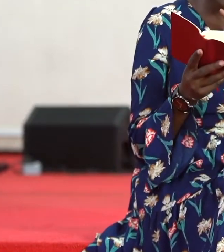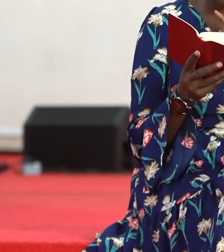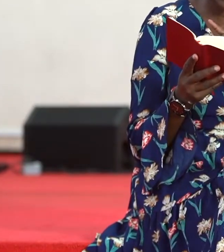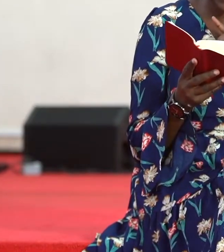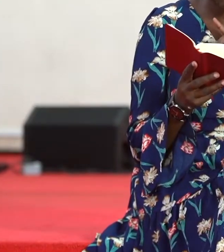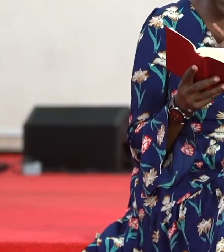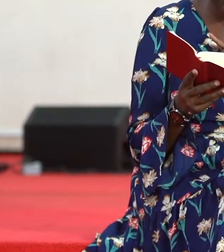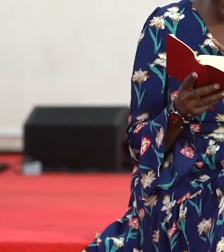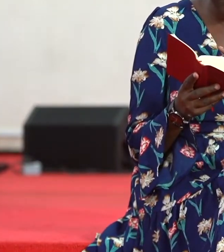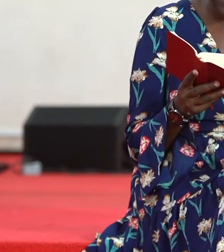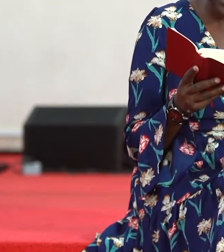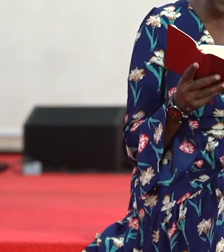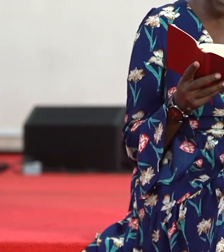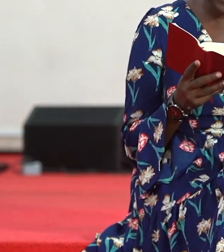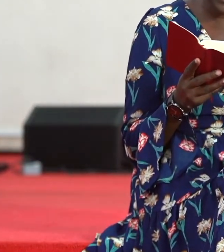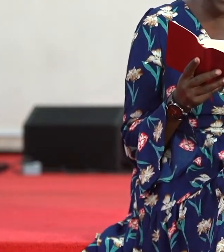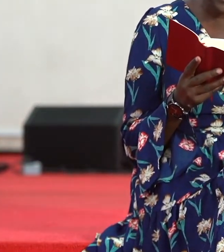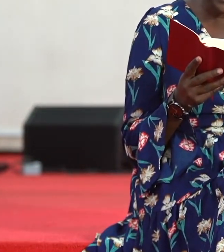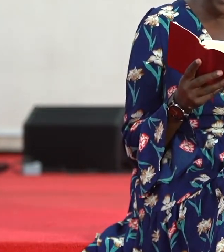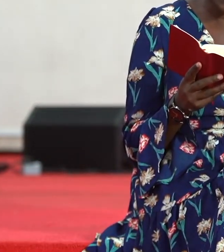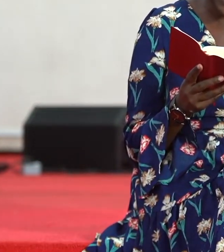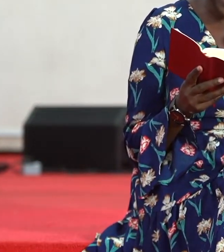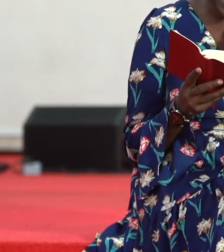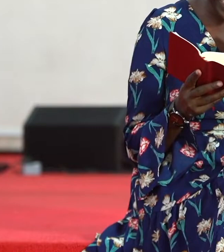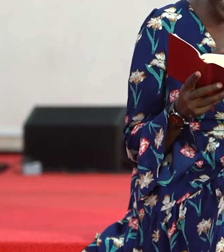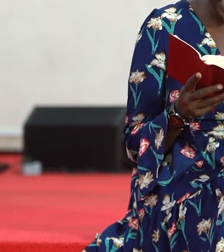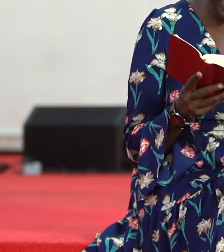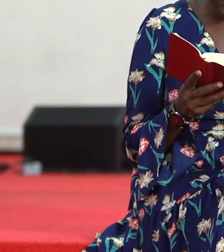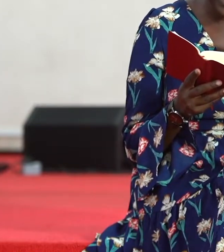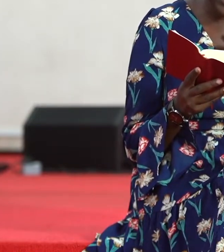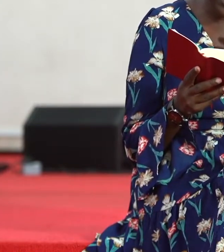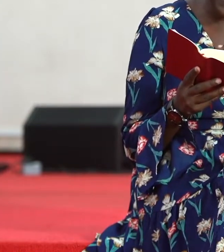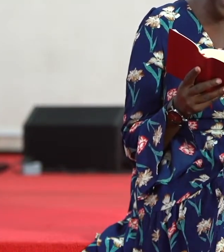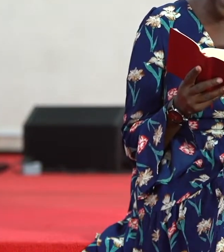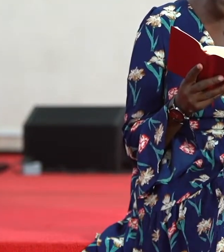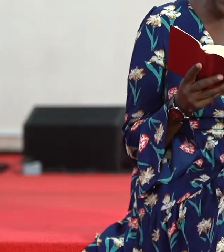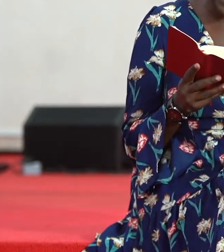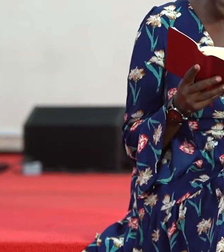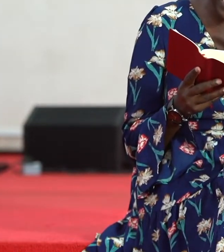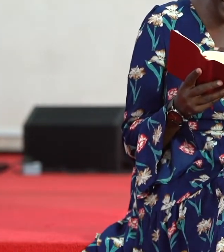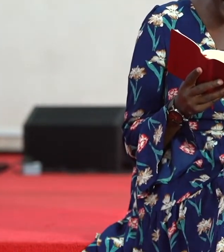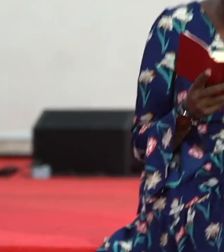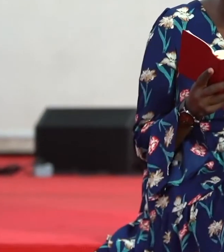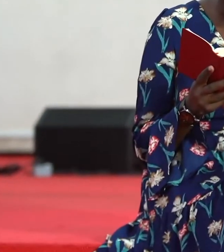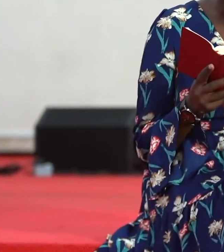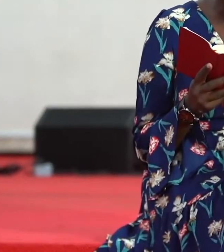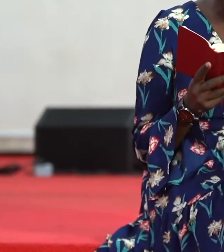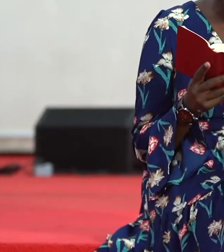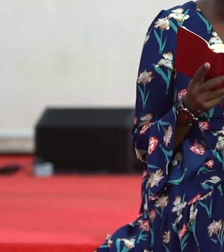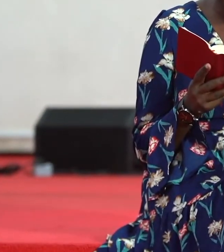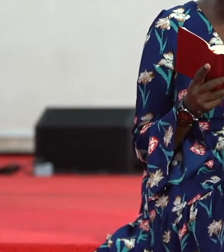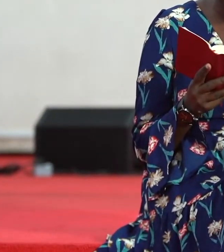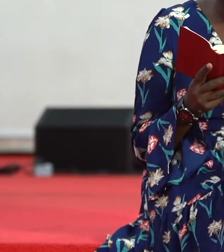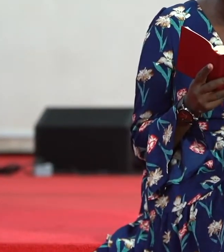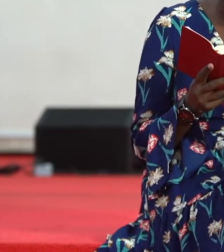is in verse 5. The Bible says, he predestined us to be adopted as his sons through